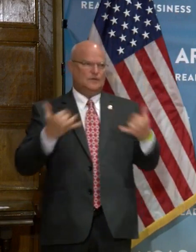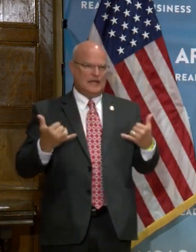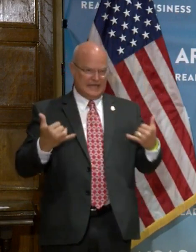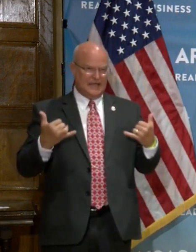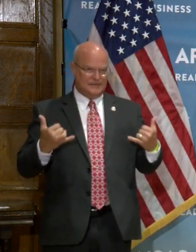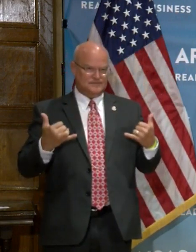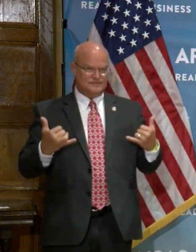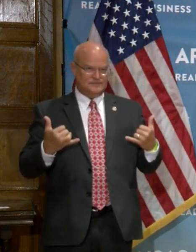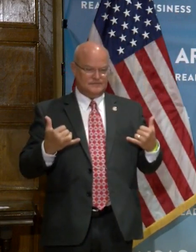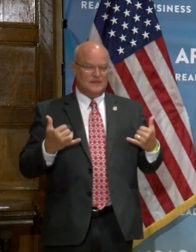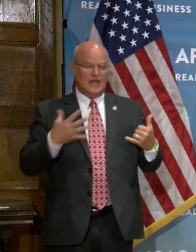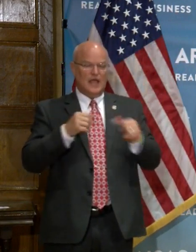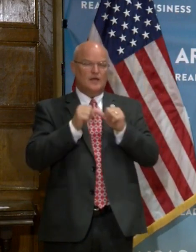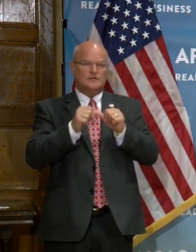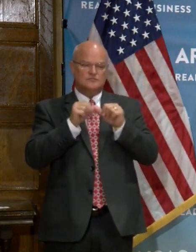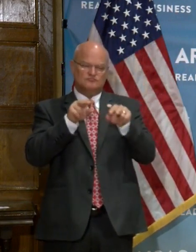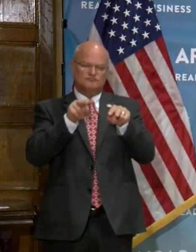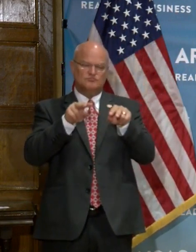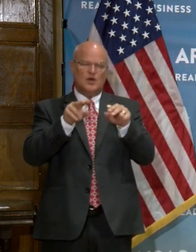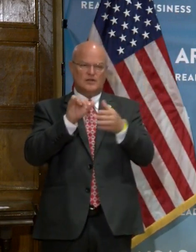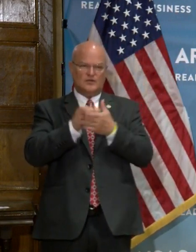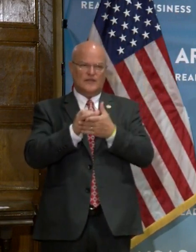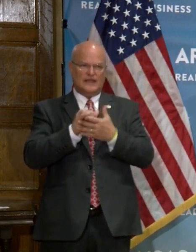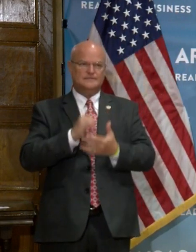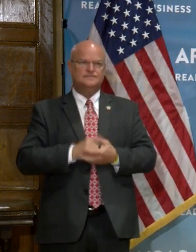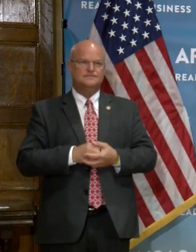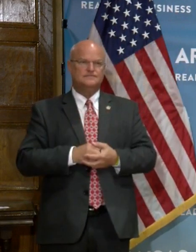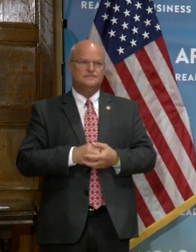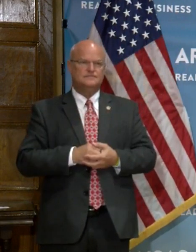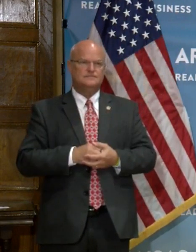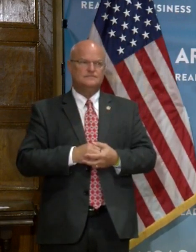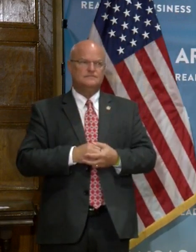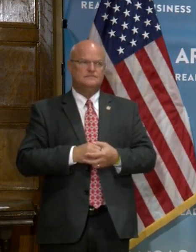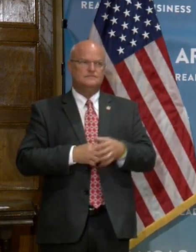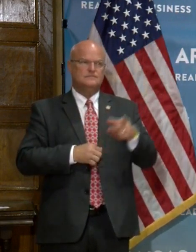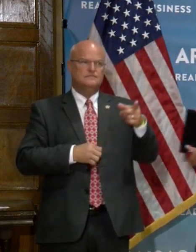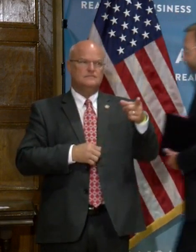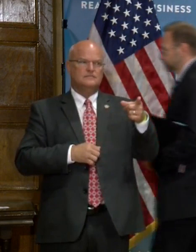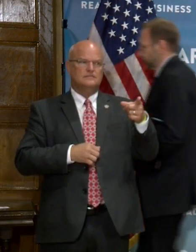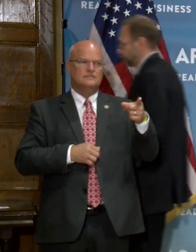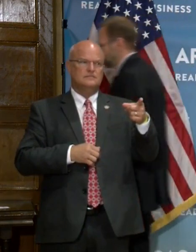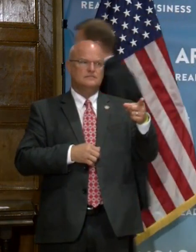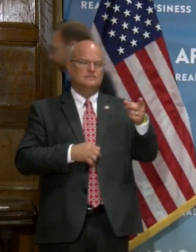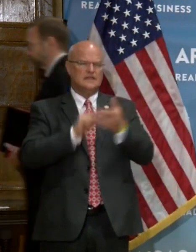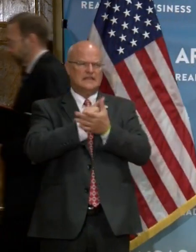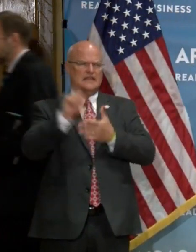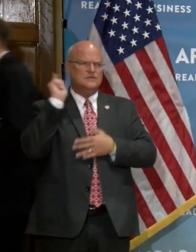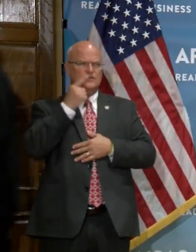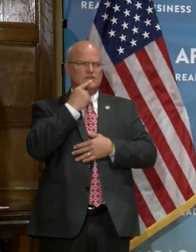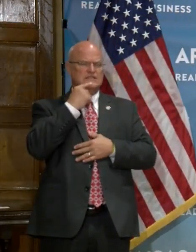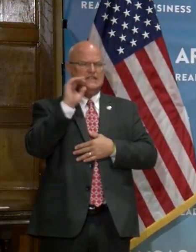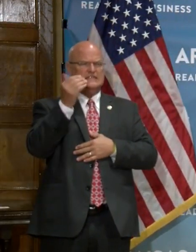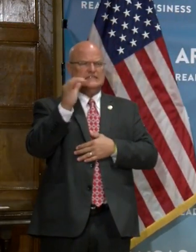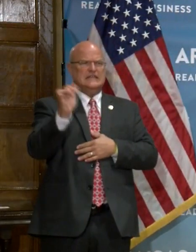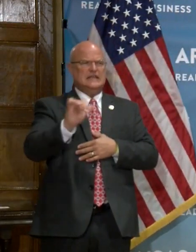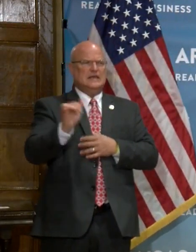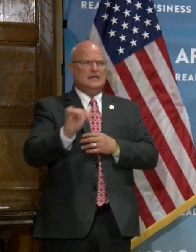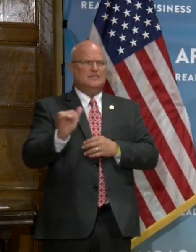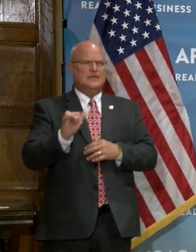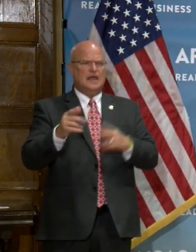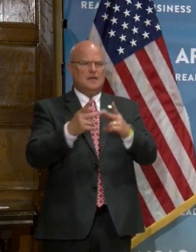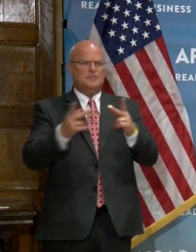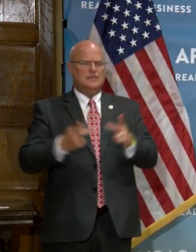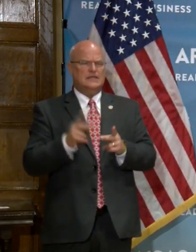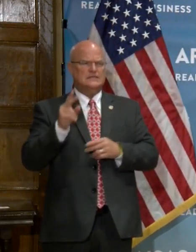now, and we'll be continuing to monitor that. Alex? Last week you said it seemed as though cases